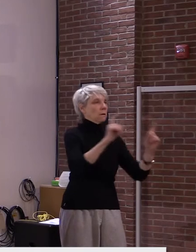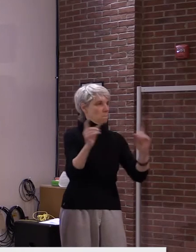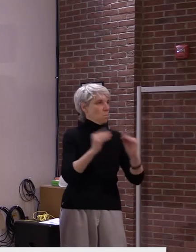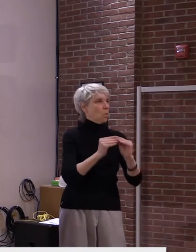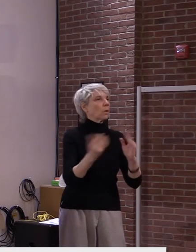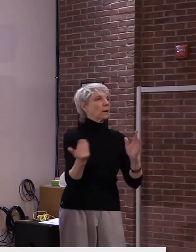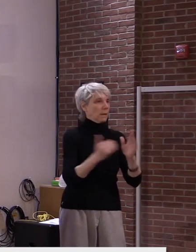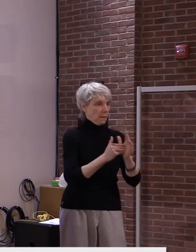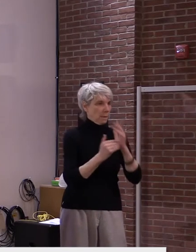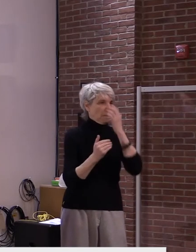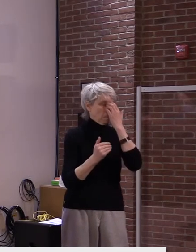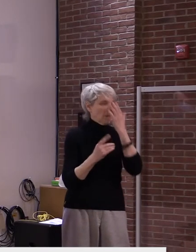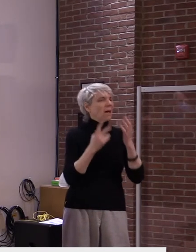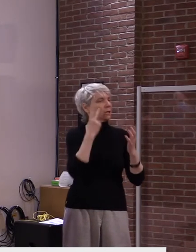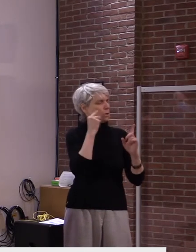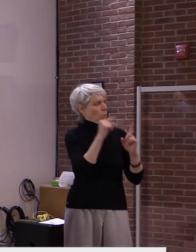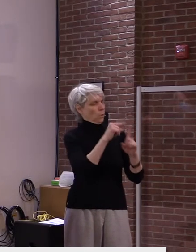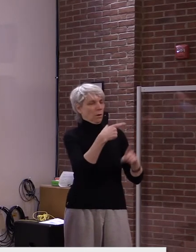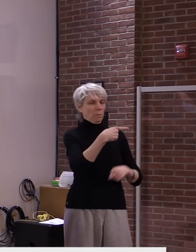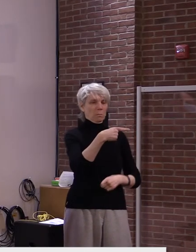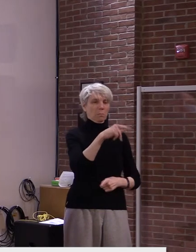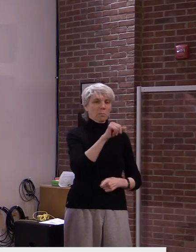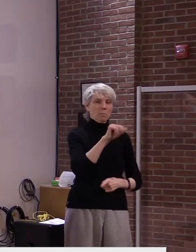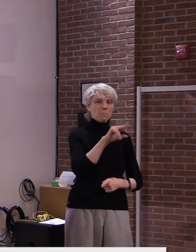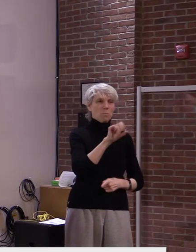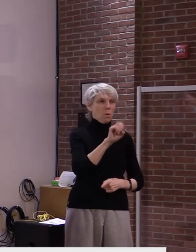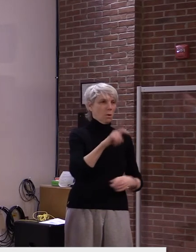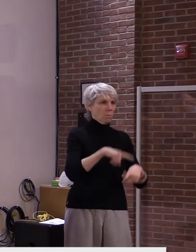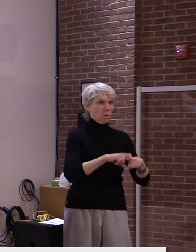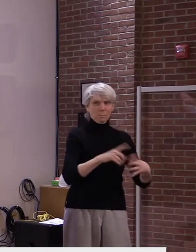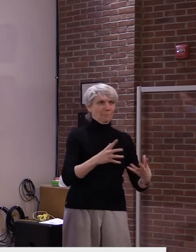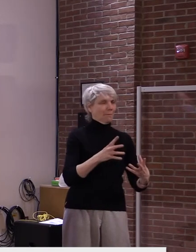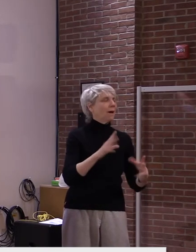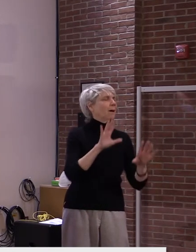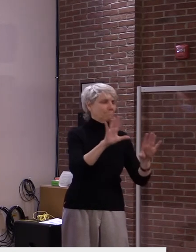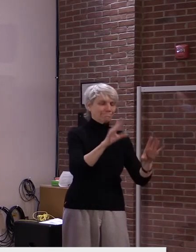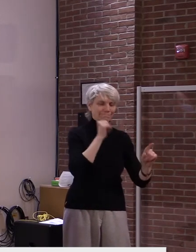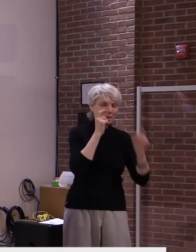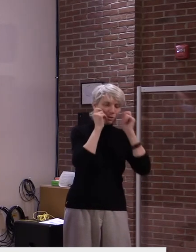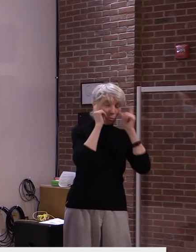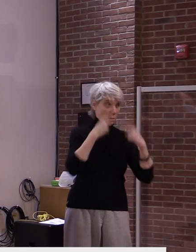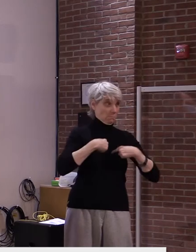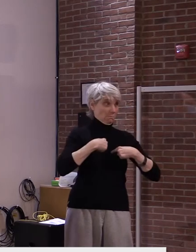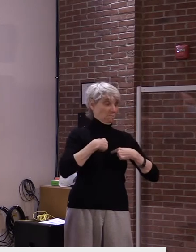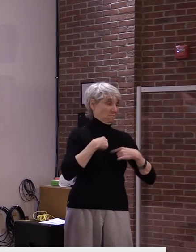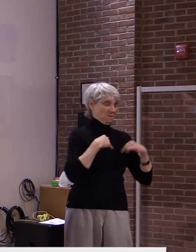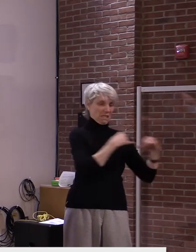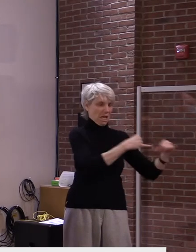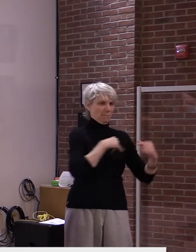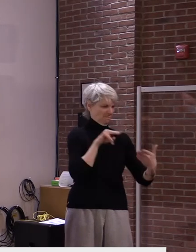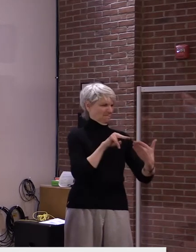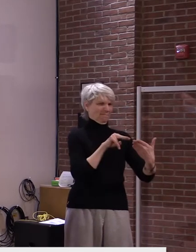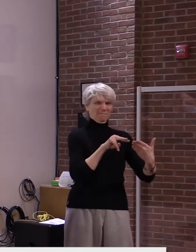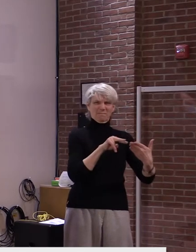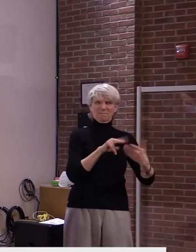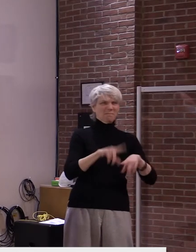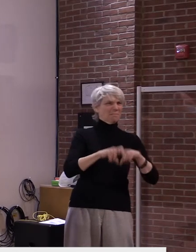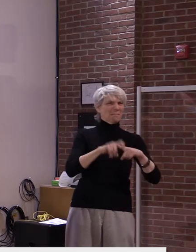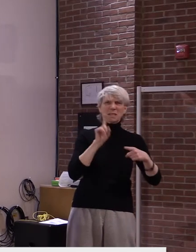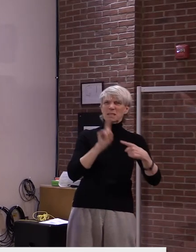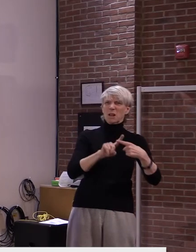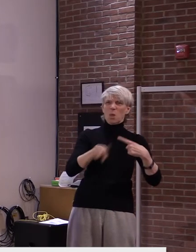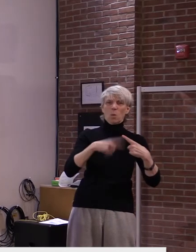I saw the word pause, and it would have probably caused some confusion on my if I read that same thing as well.